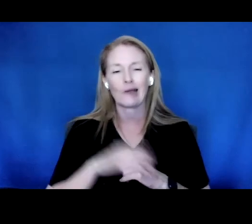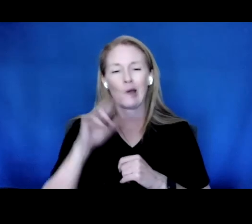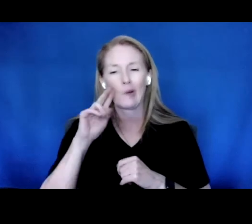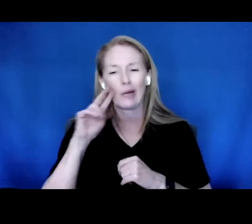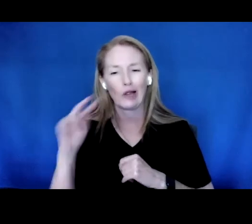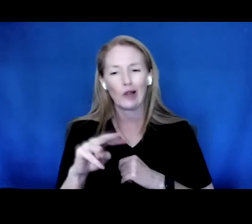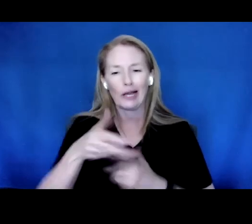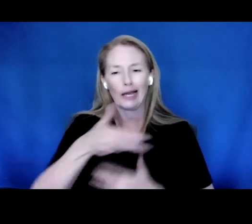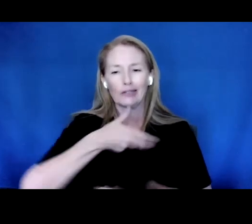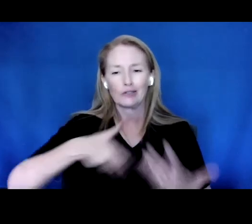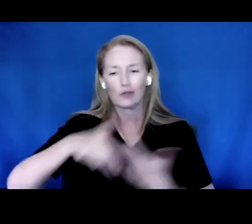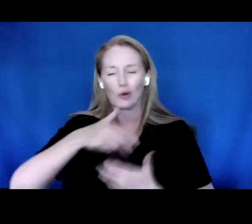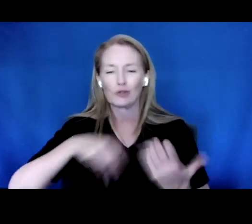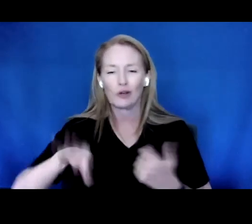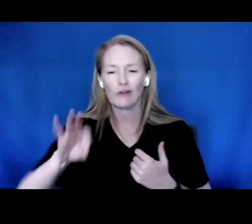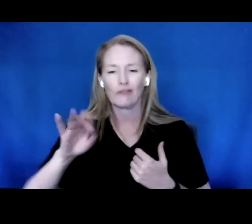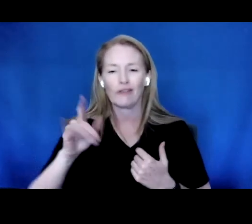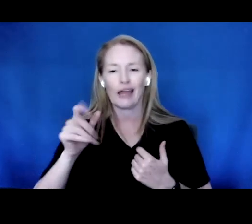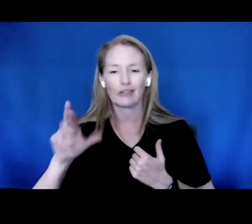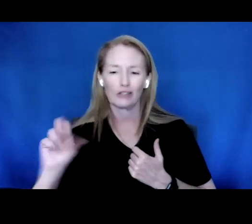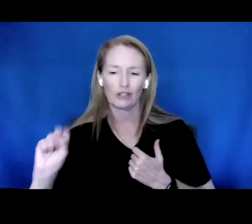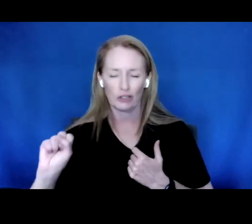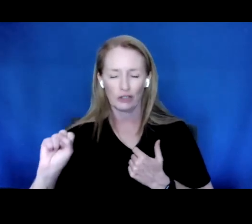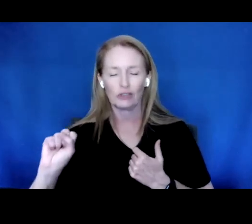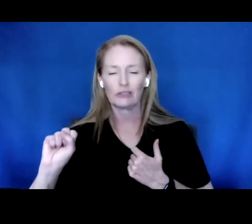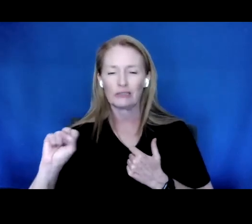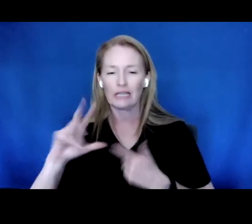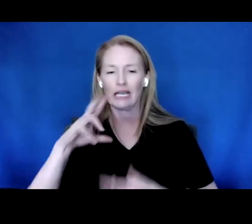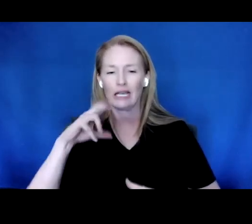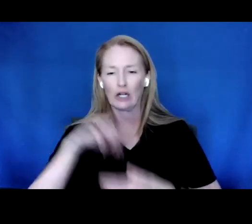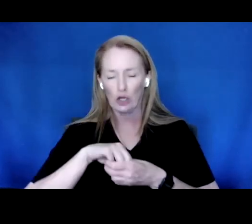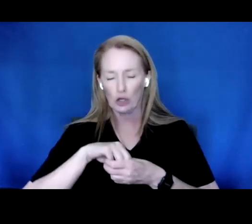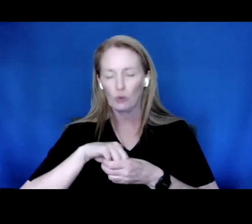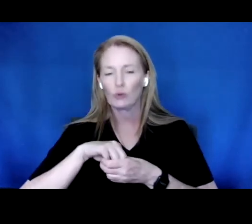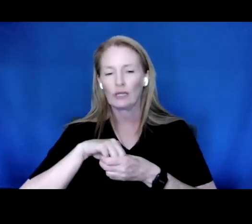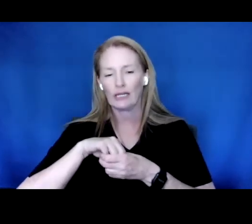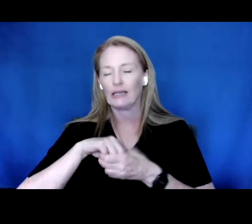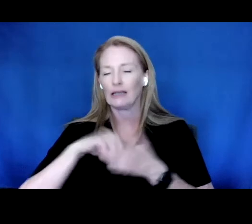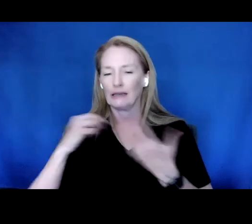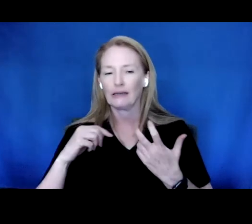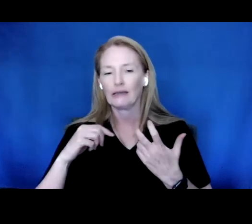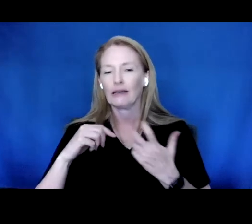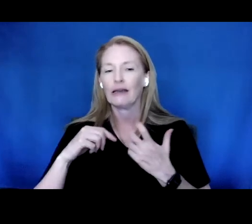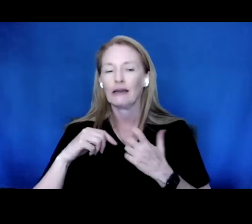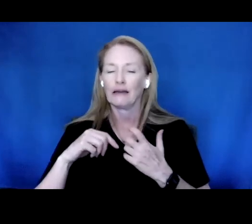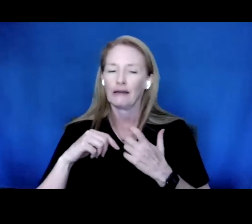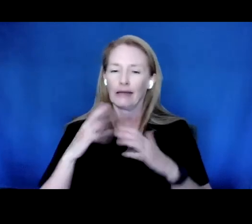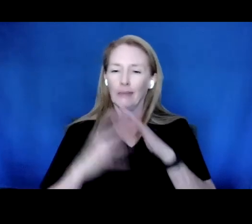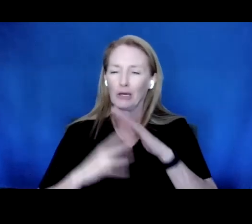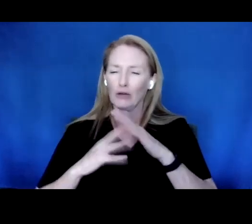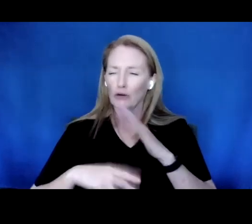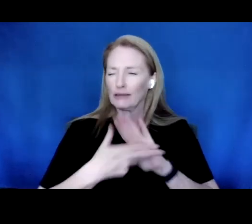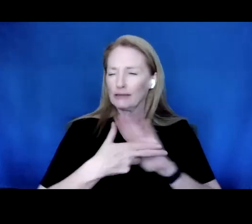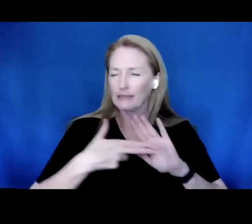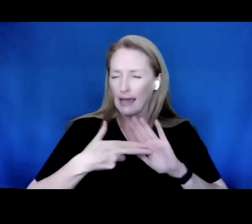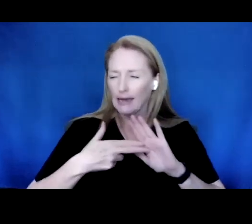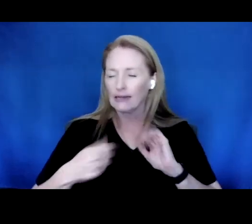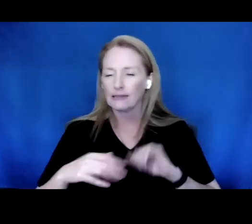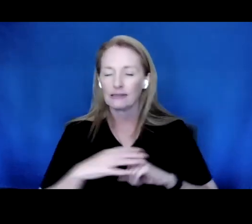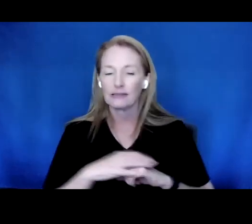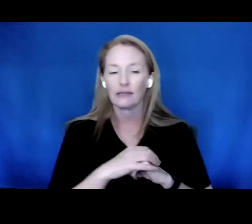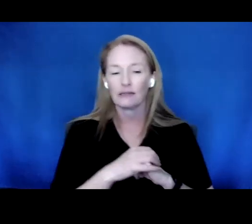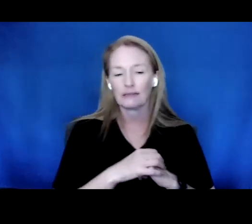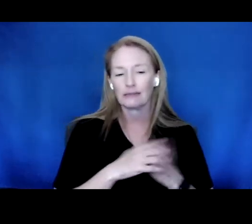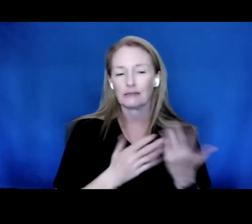is dependent if the medical records show that information, right? Sometimes they may not.